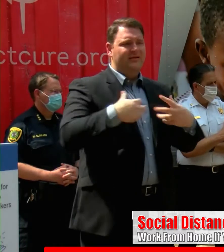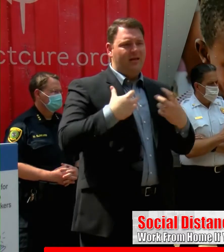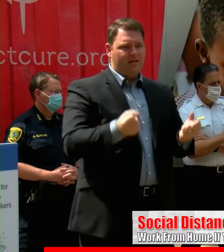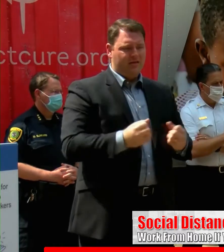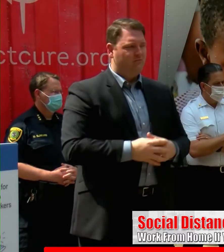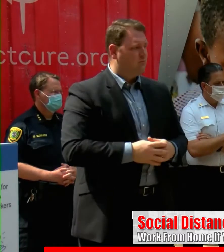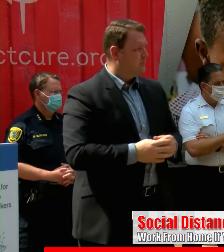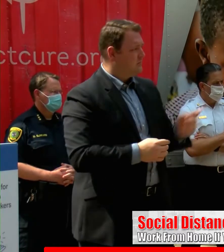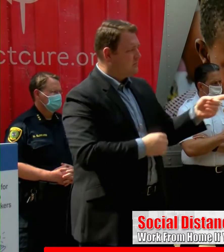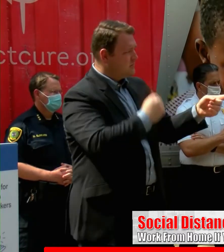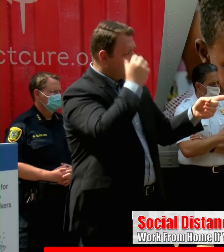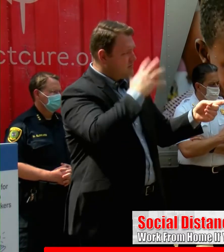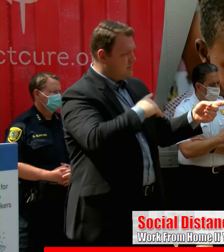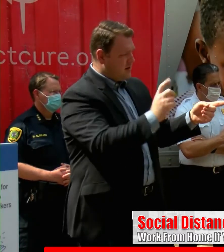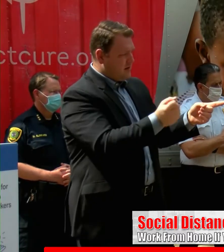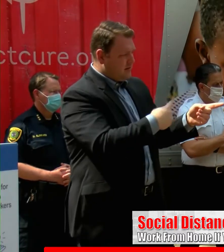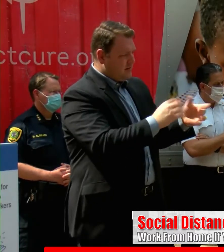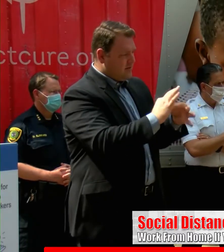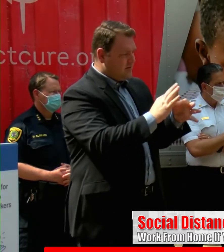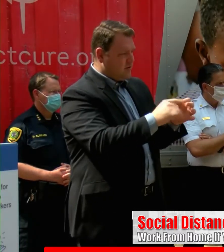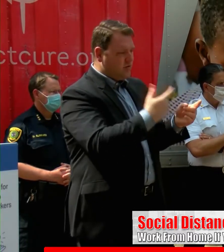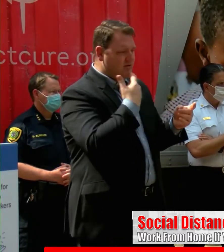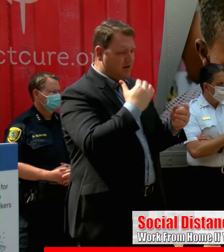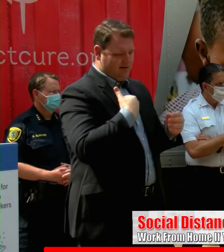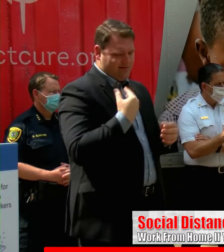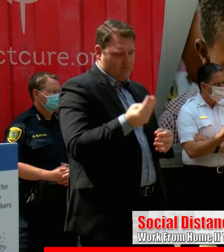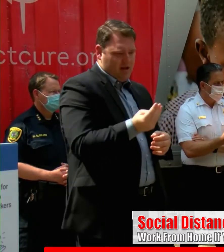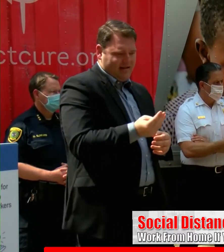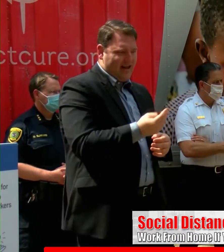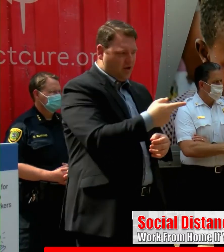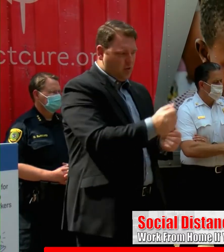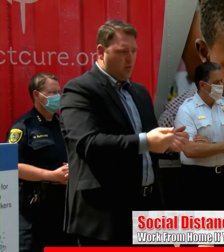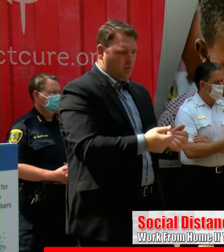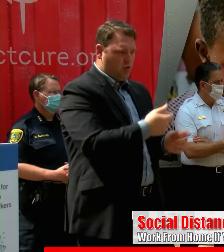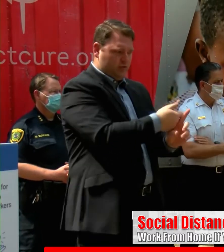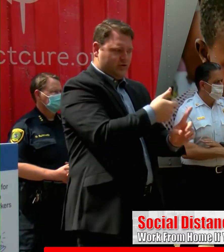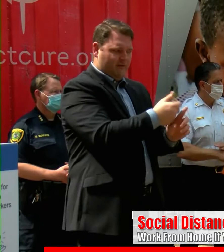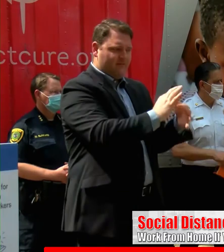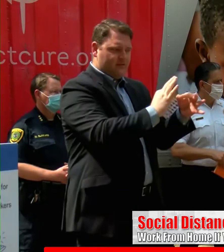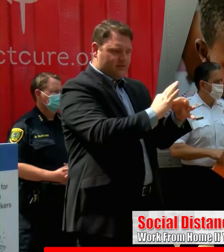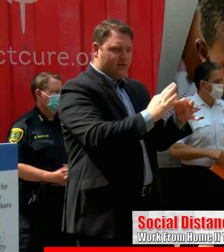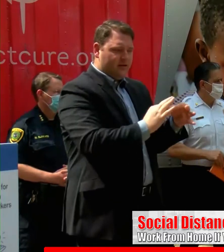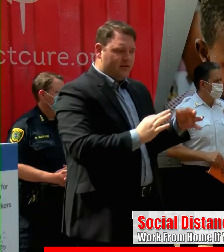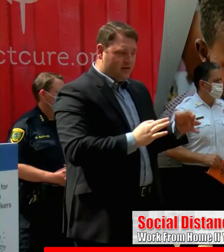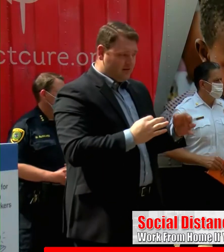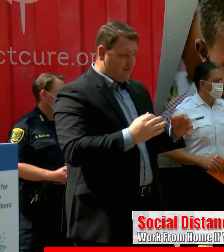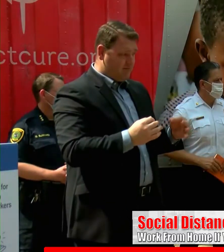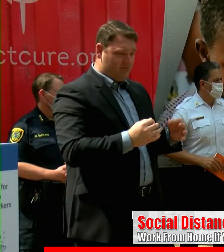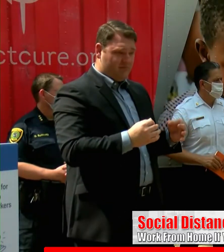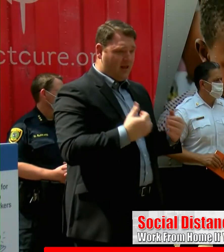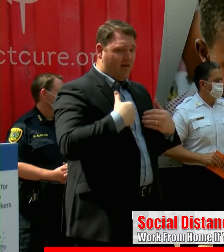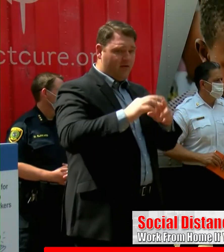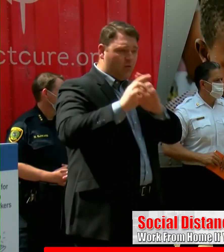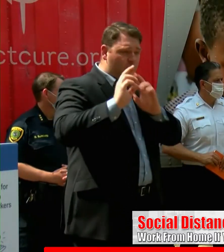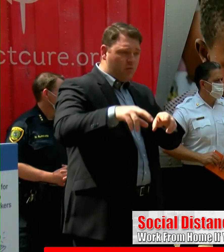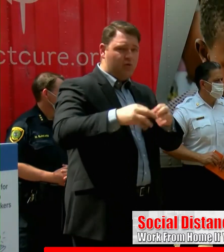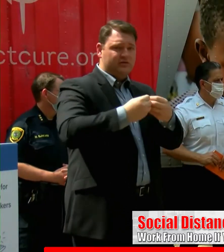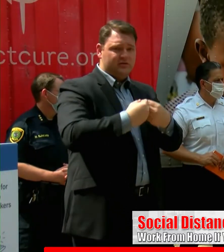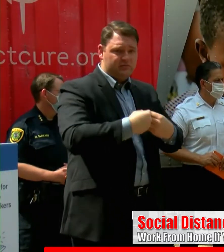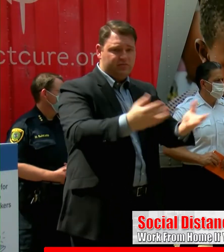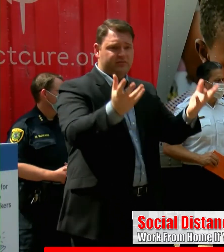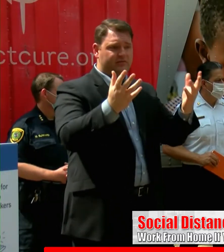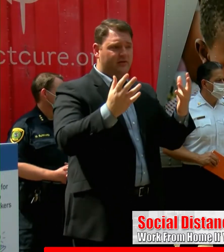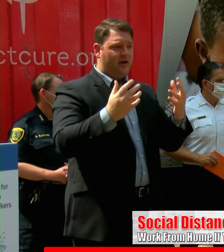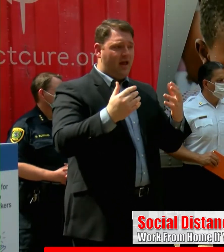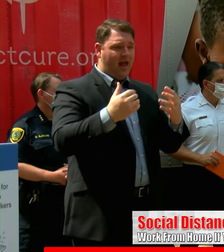you indicated on Monday that you'd brought this up yourself, that there have been some challenges, obviously, with getting the reports out with regard to positive tests.